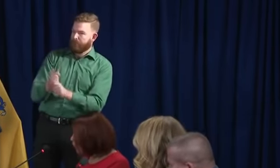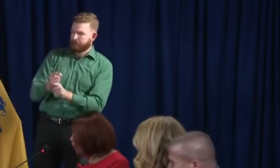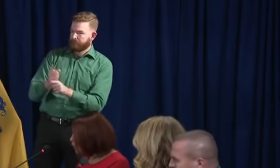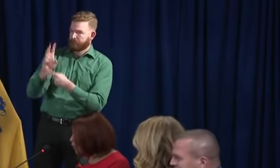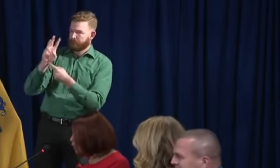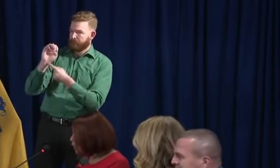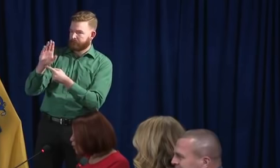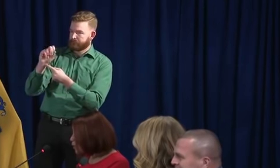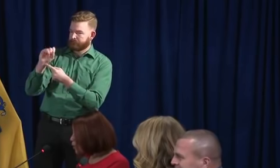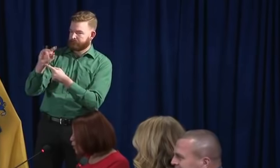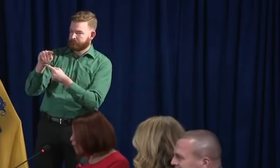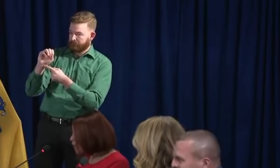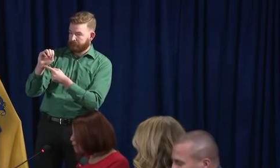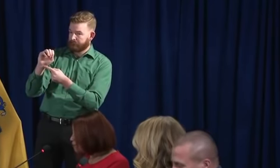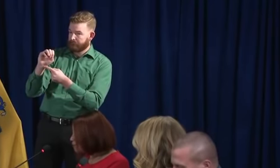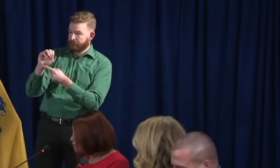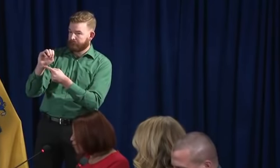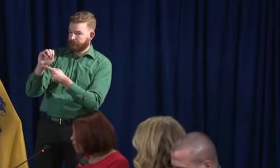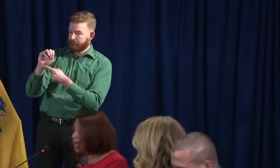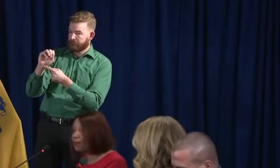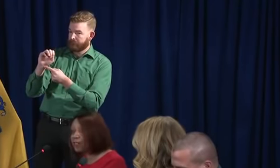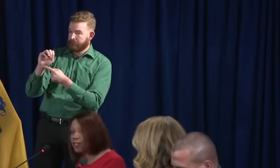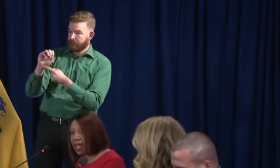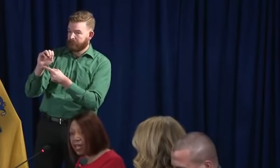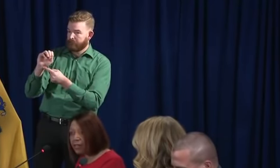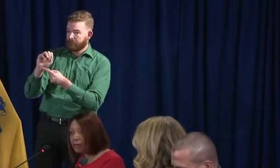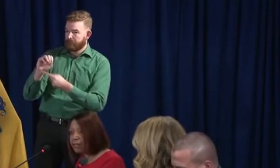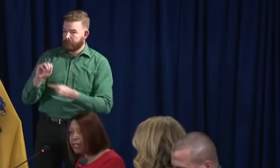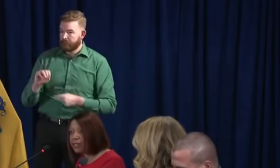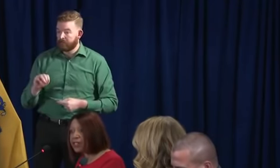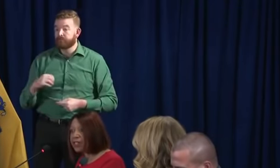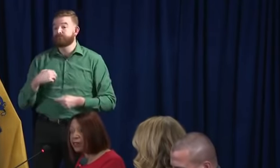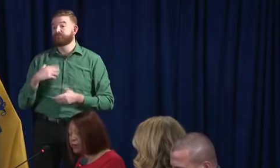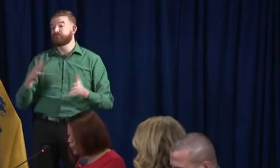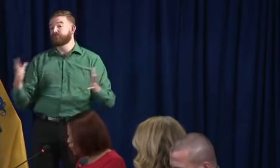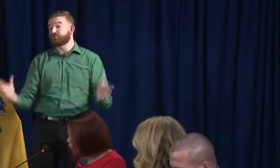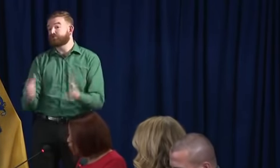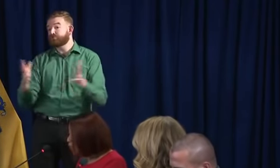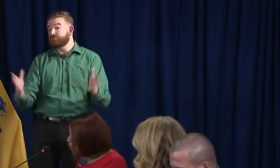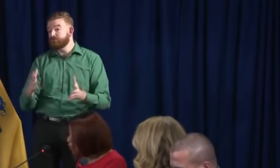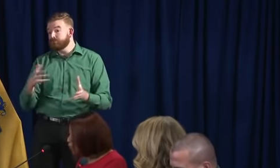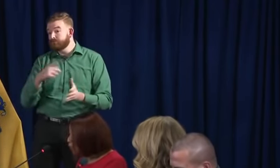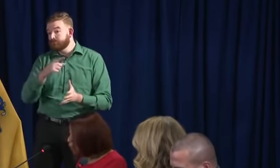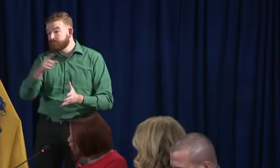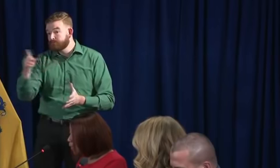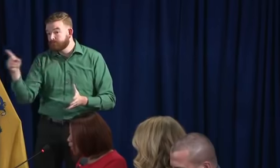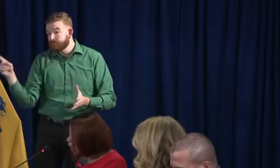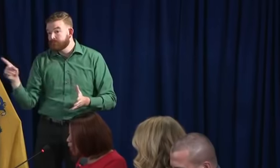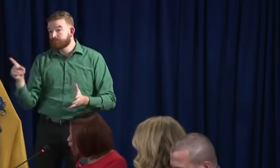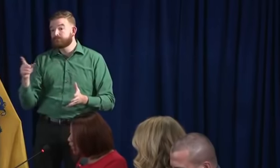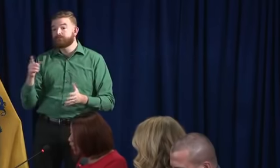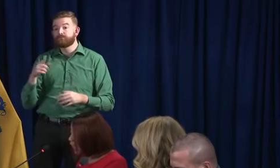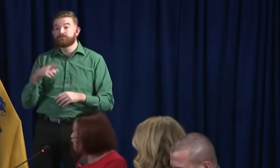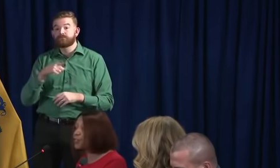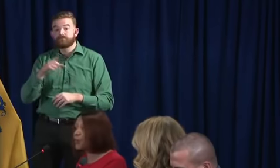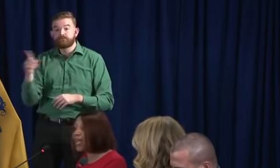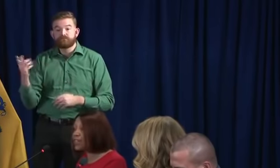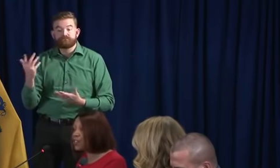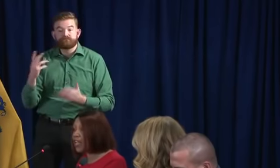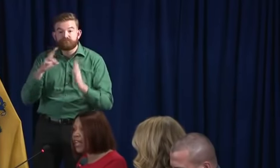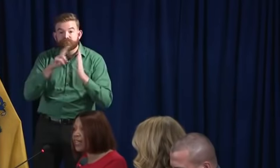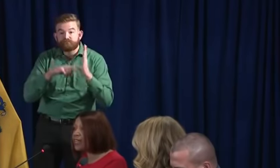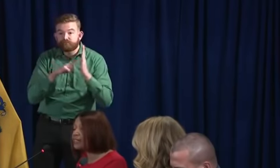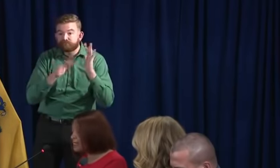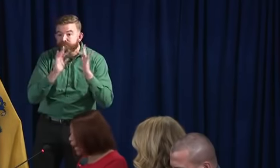I would like you to encourage your readers and your viewers to go online to